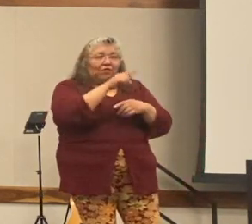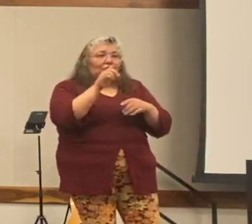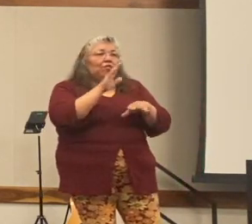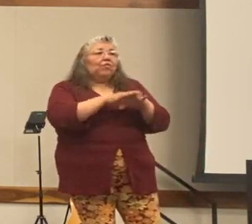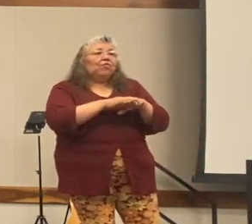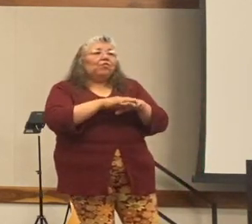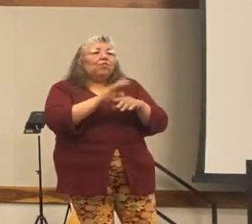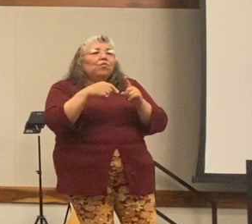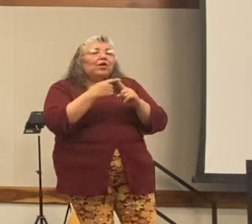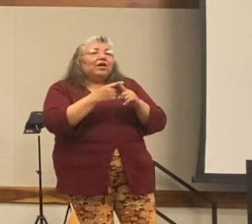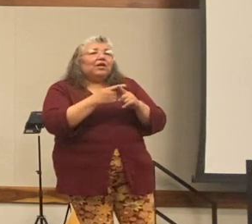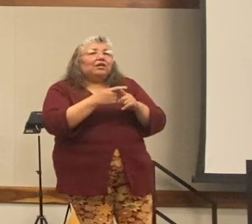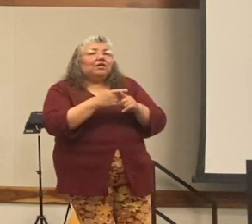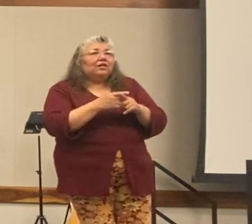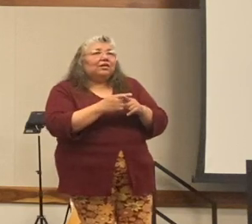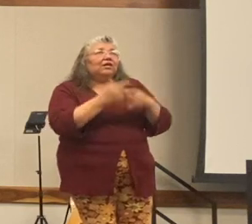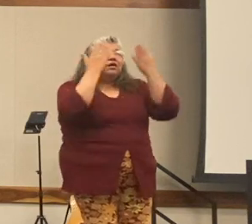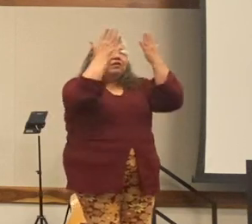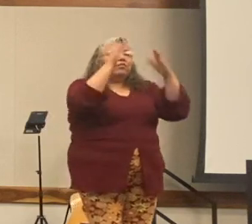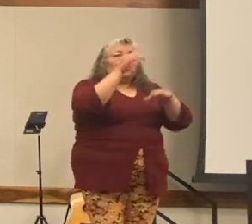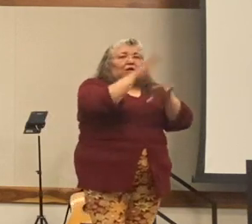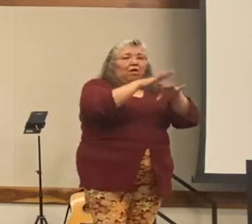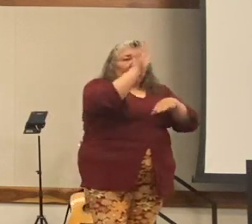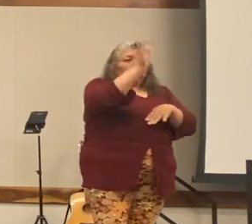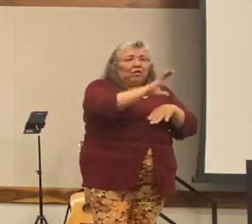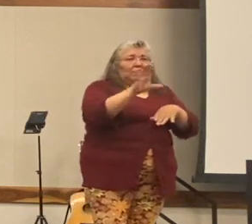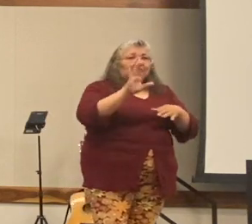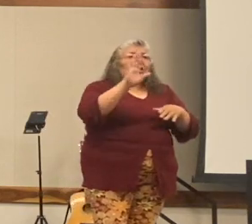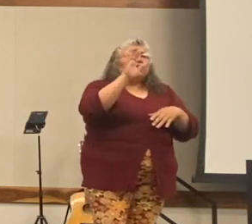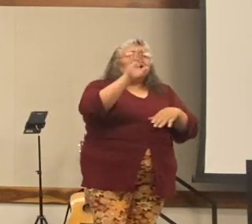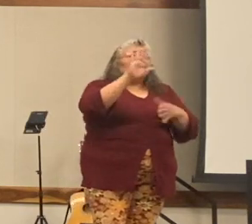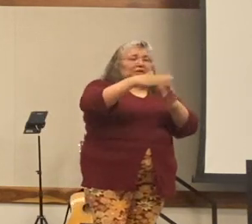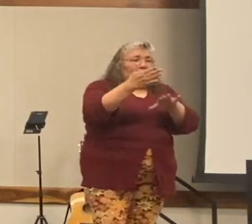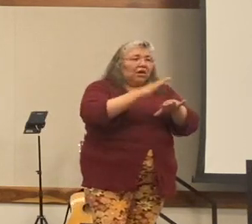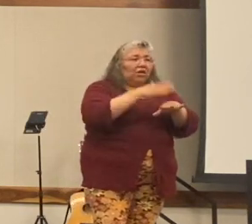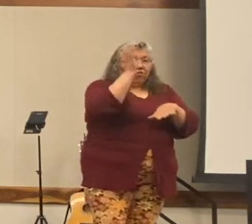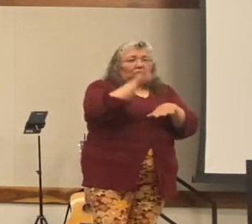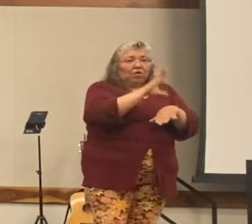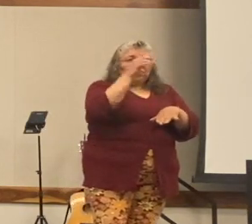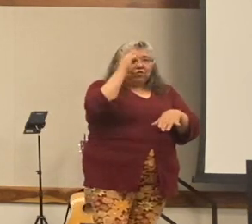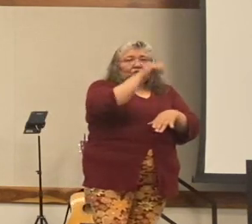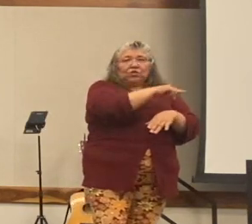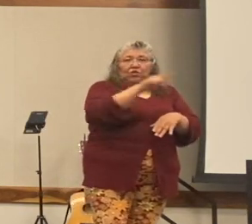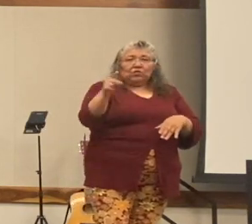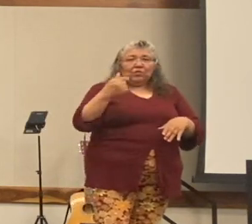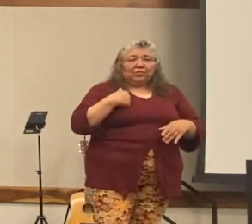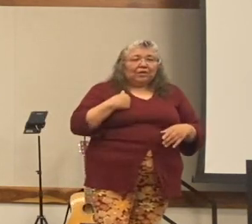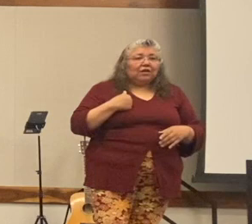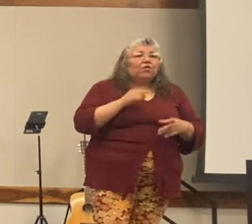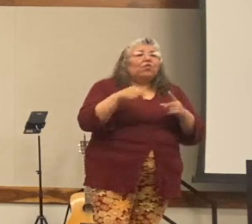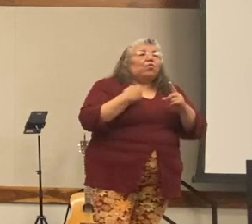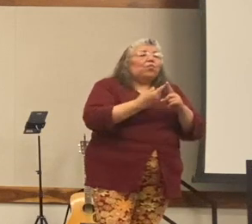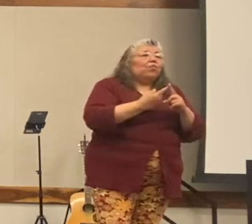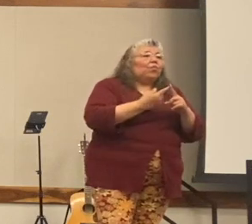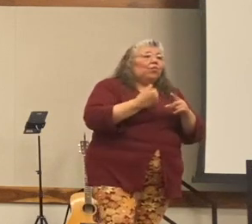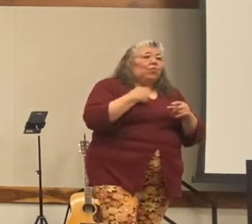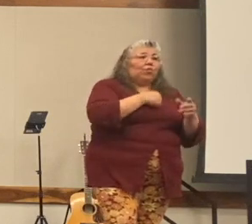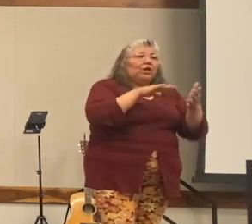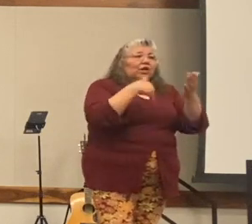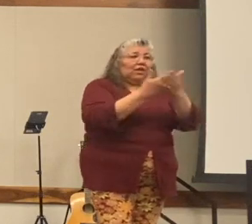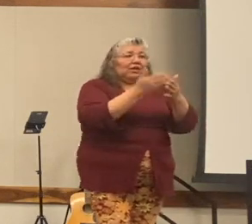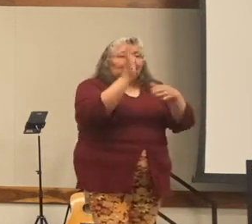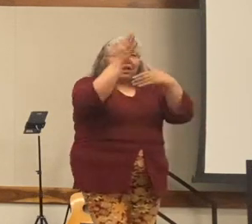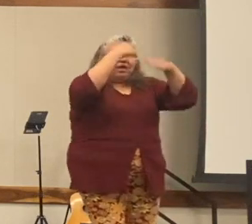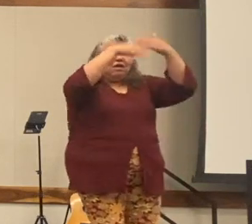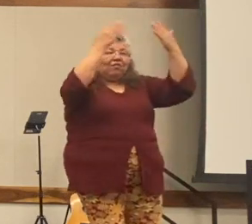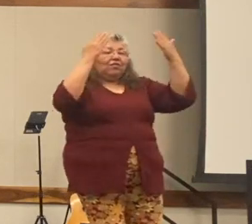on the cross. And he died on the cross for you and for me. And when we get to heaven and we